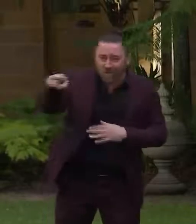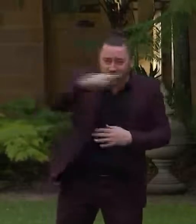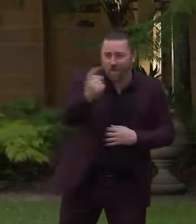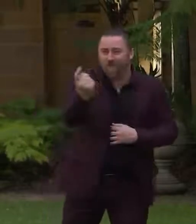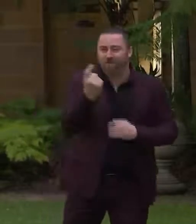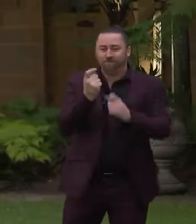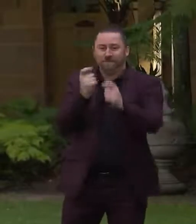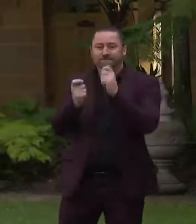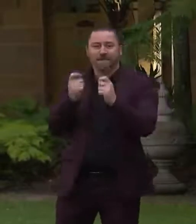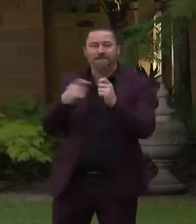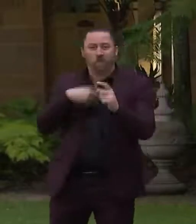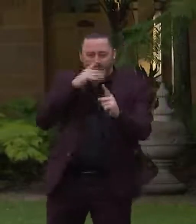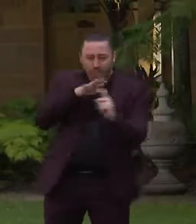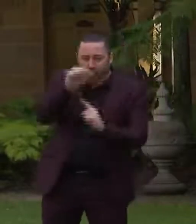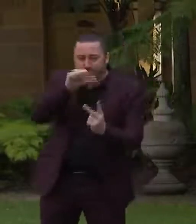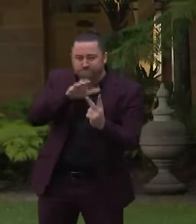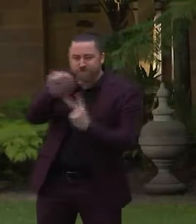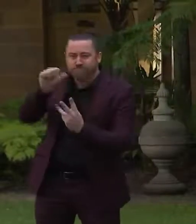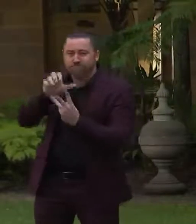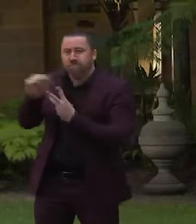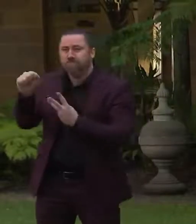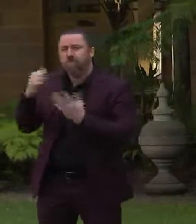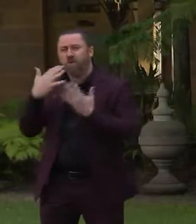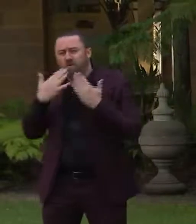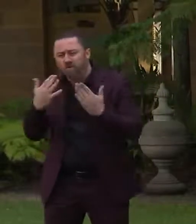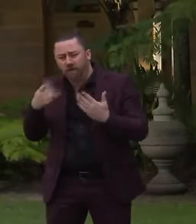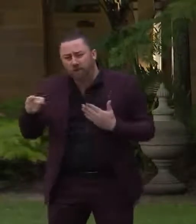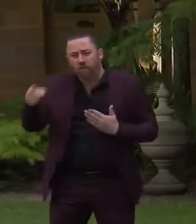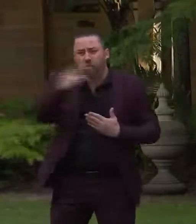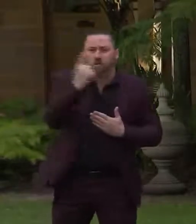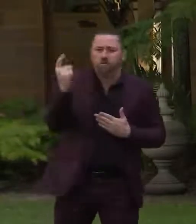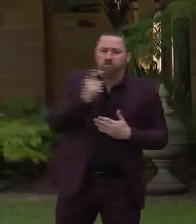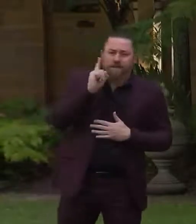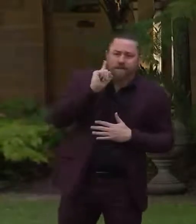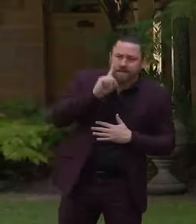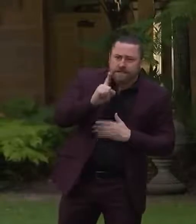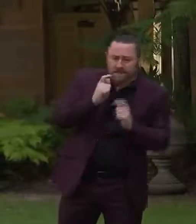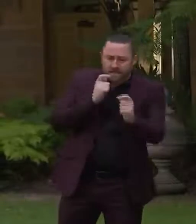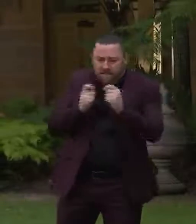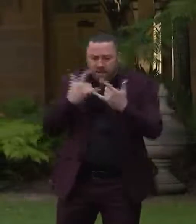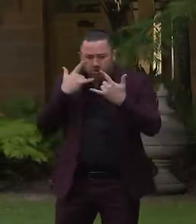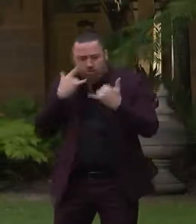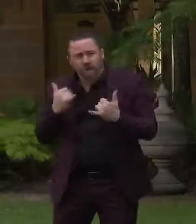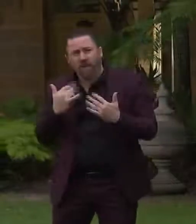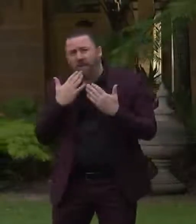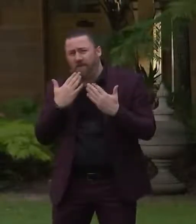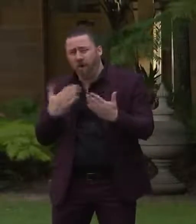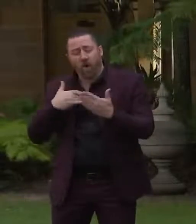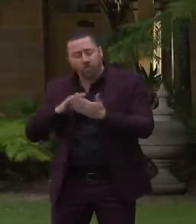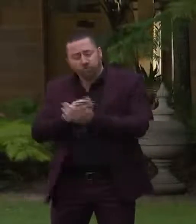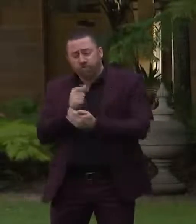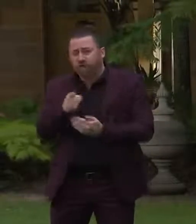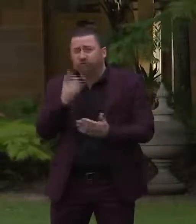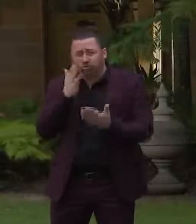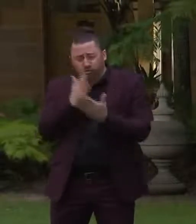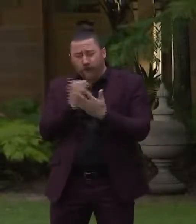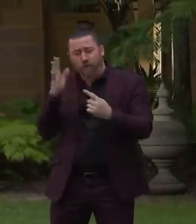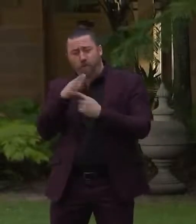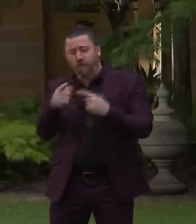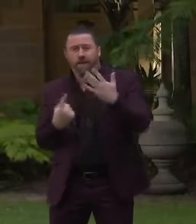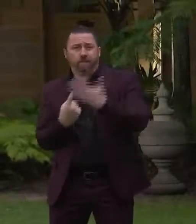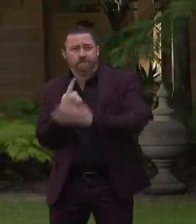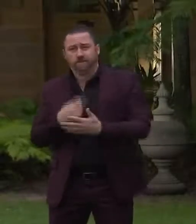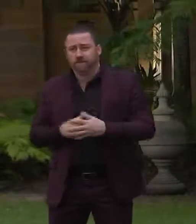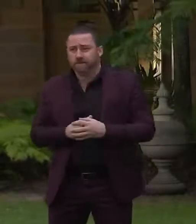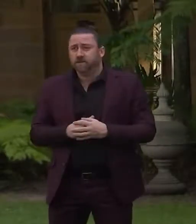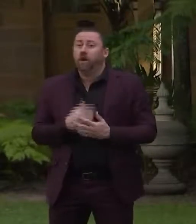I thank every single one of the people who came forward yesterday and got themselves tested. That has been critical. So we had